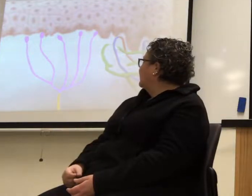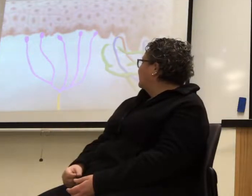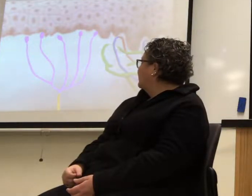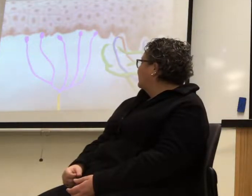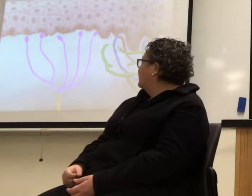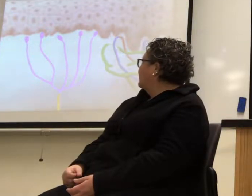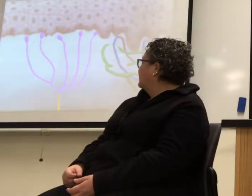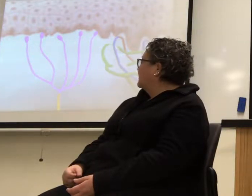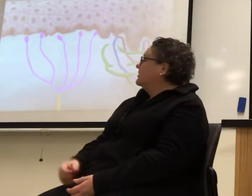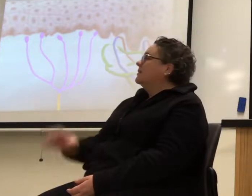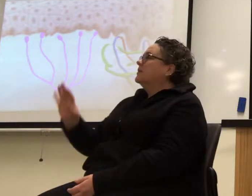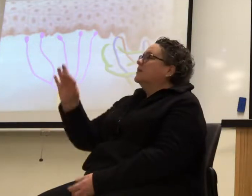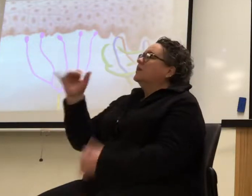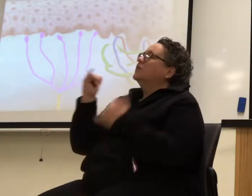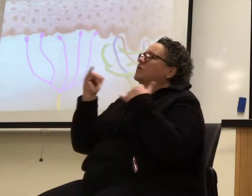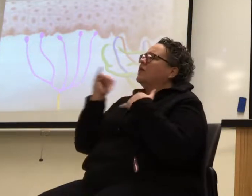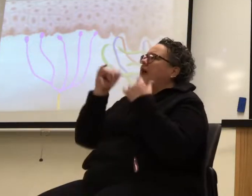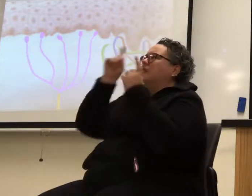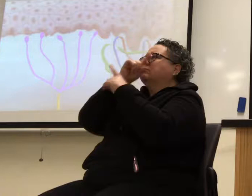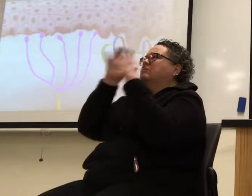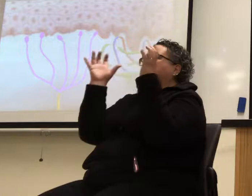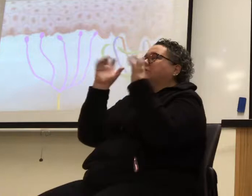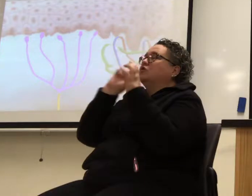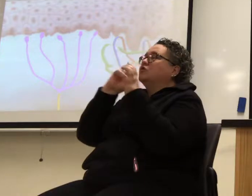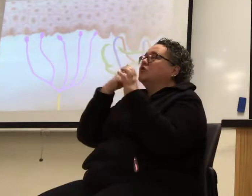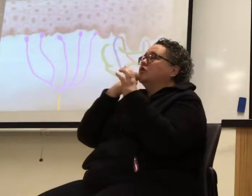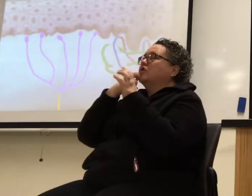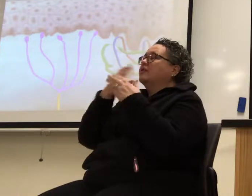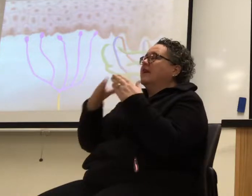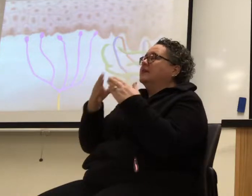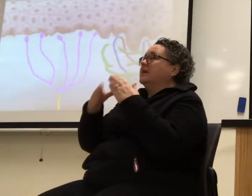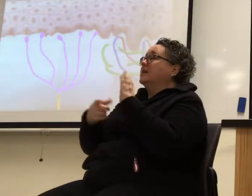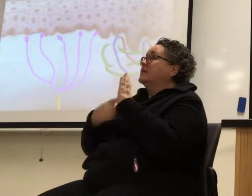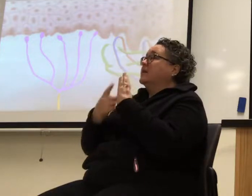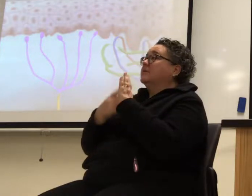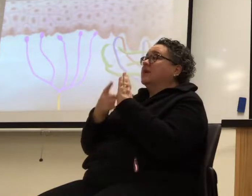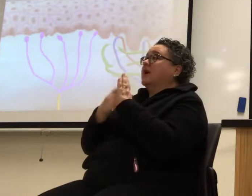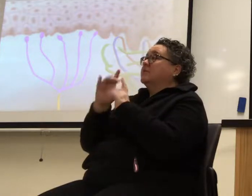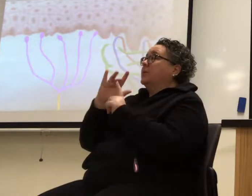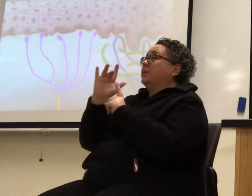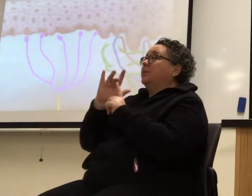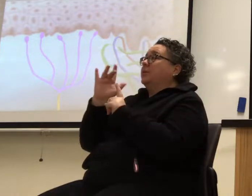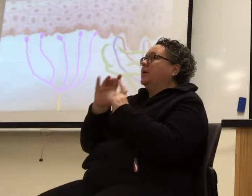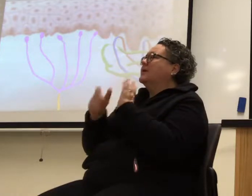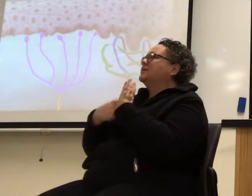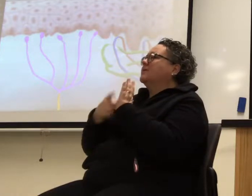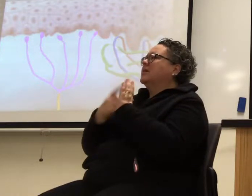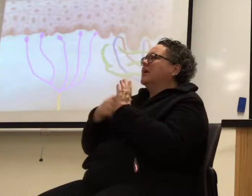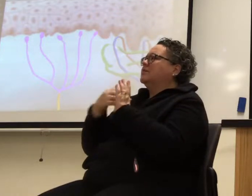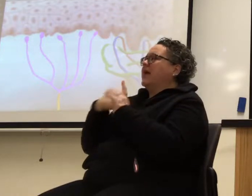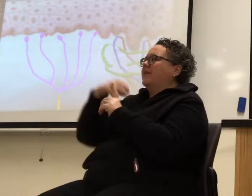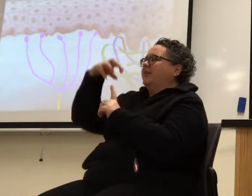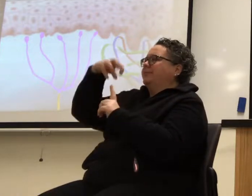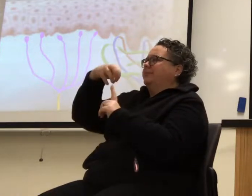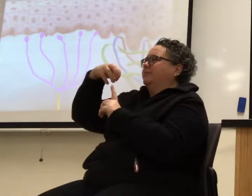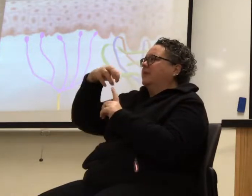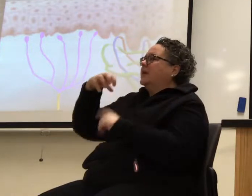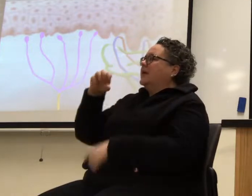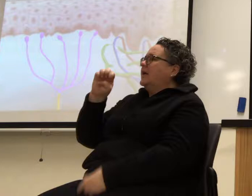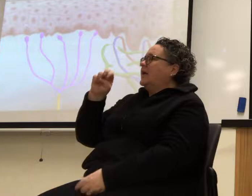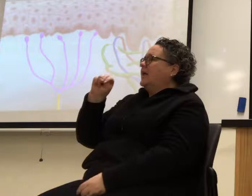Okay, picture a nerve ending. Sometimes they're bare. Sometimes they have encapsulation. If it's a nerve ending